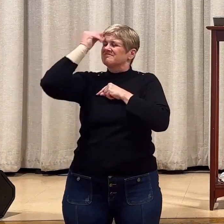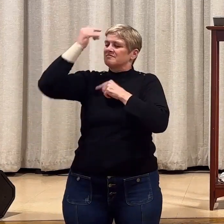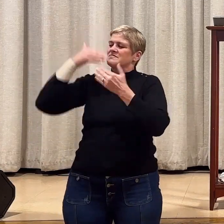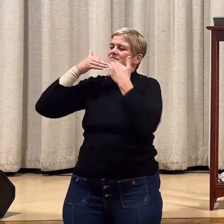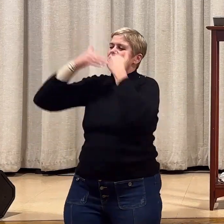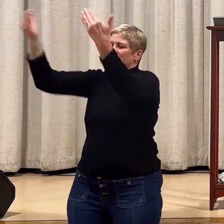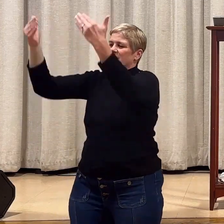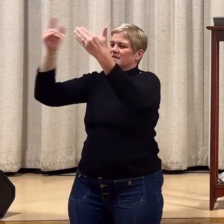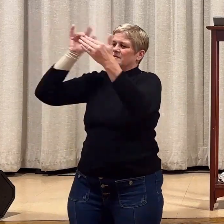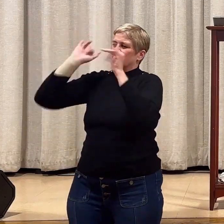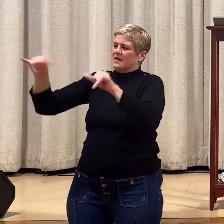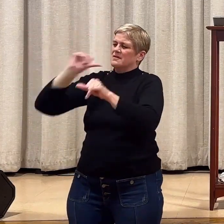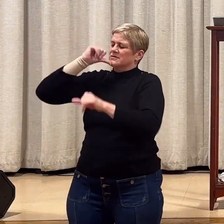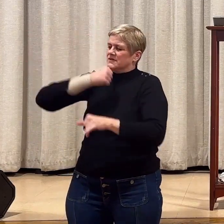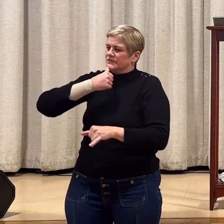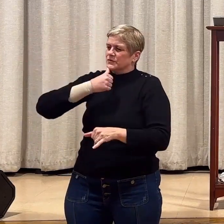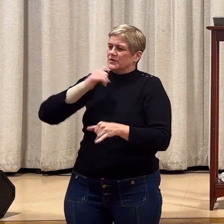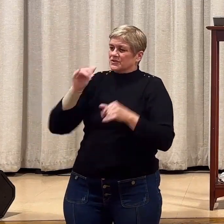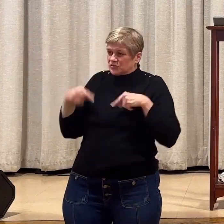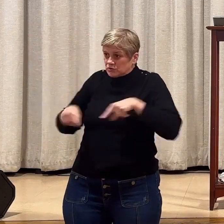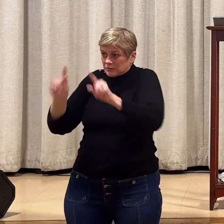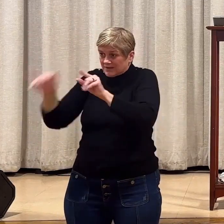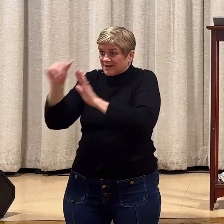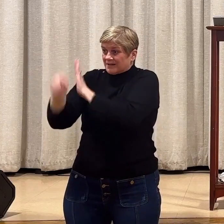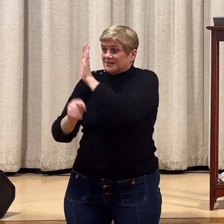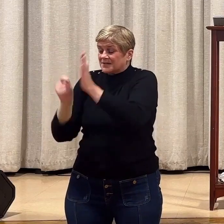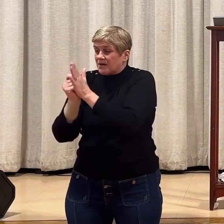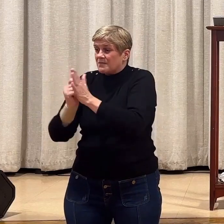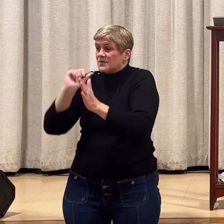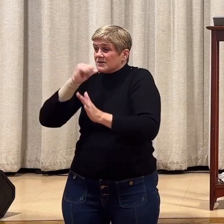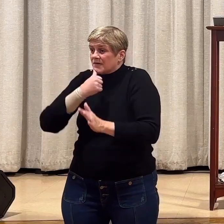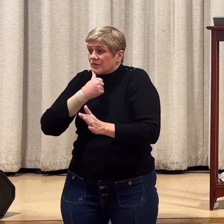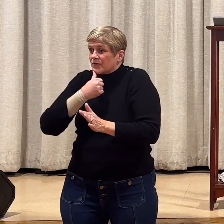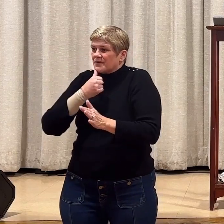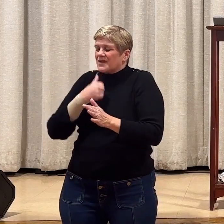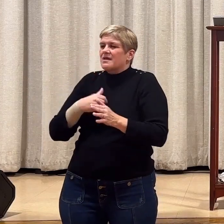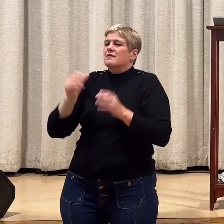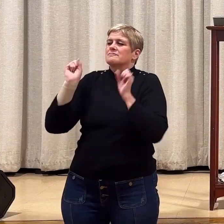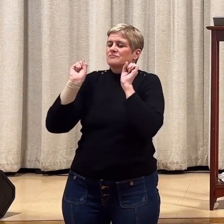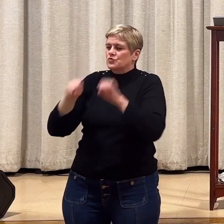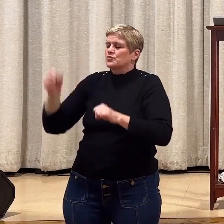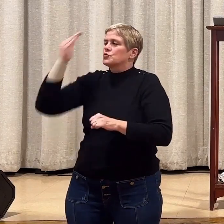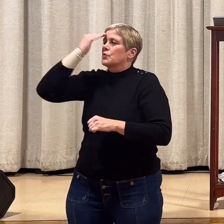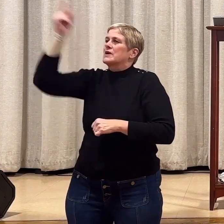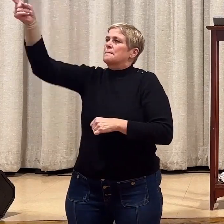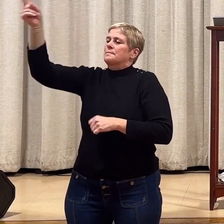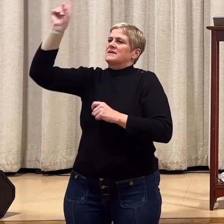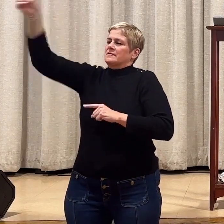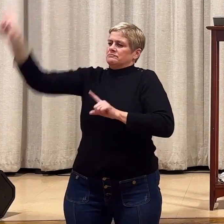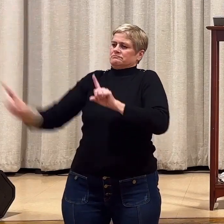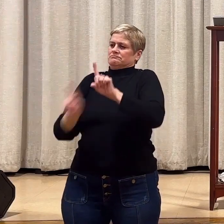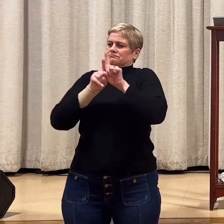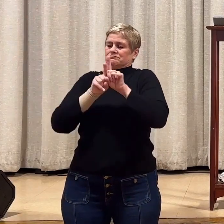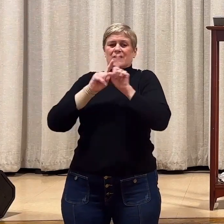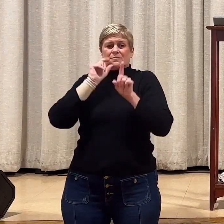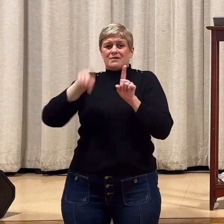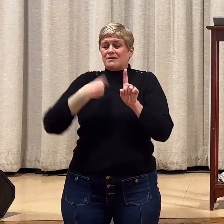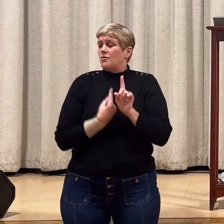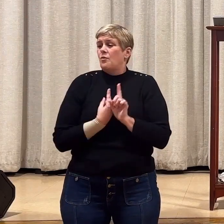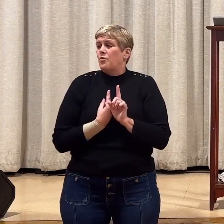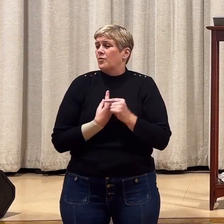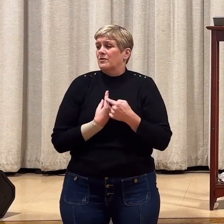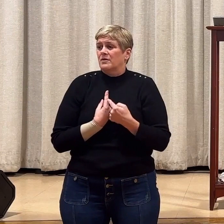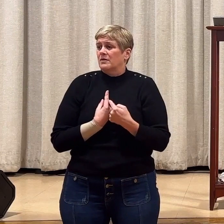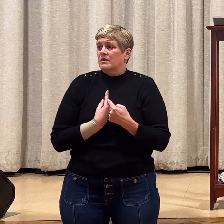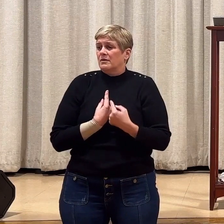thank God for that suffering, because it was in that fiery furnace that I got to know that Jesus is with me. Think